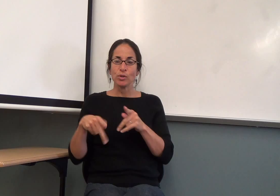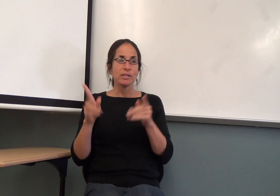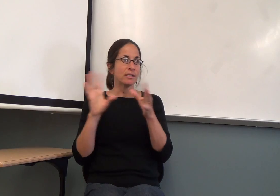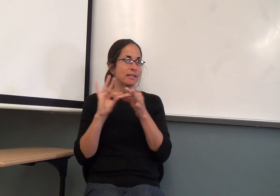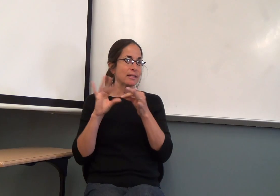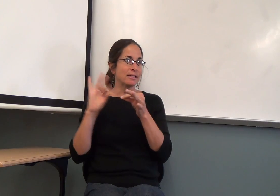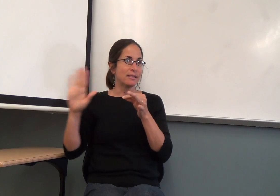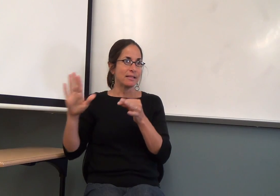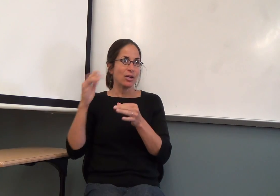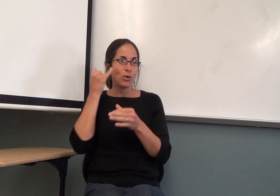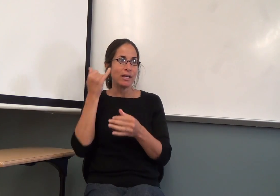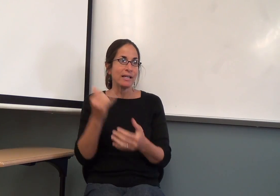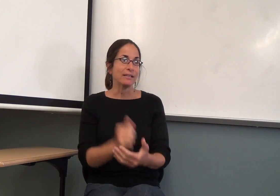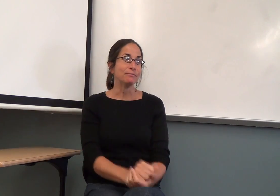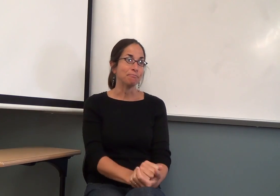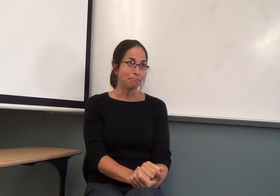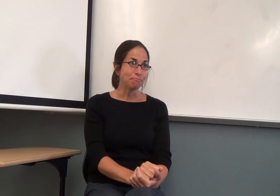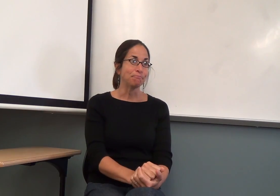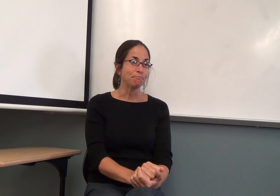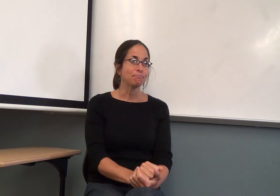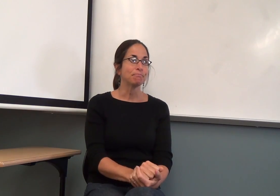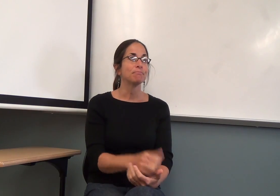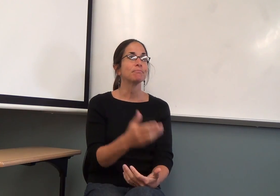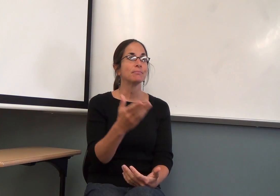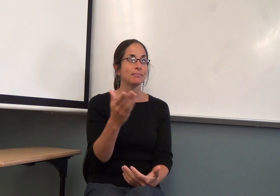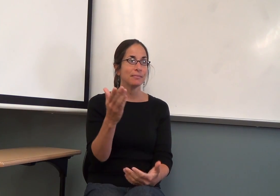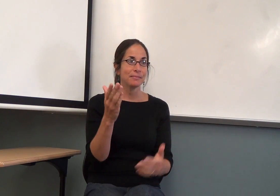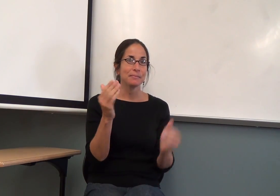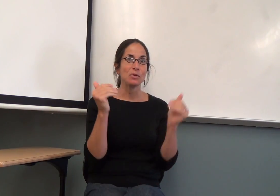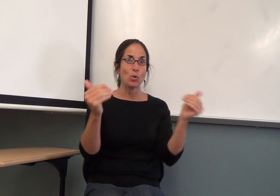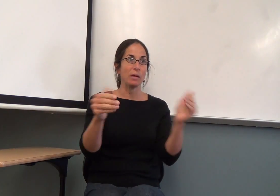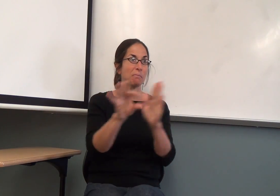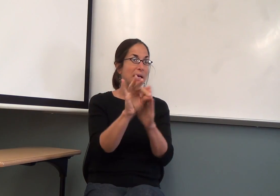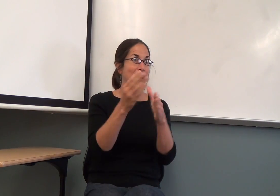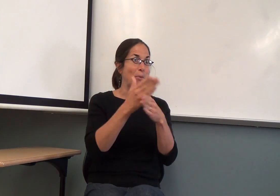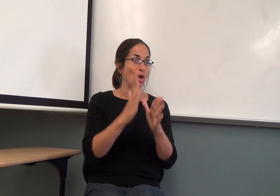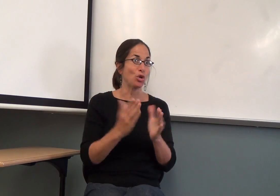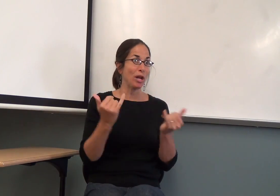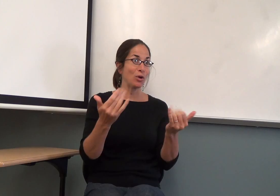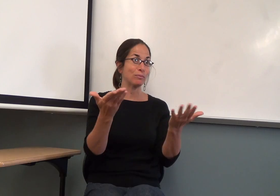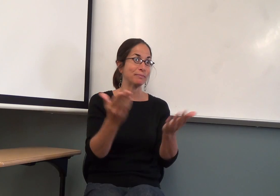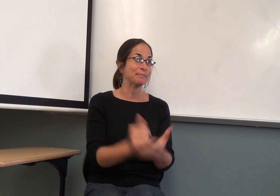pick a partner. If you don't have a partner, I'll find one for you. You have